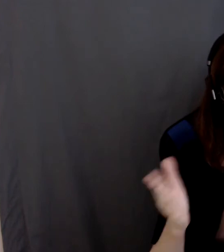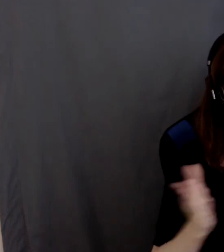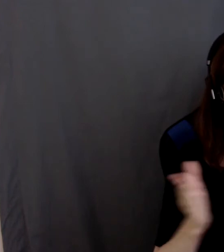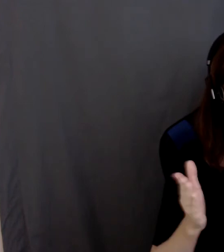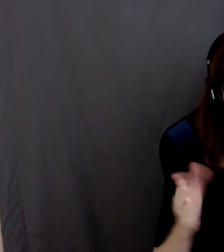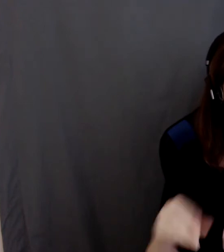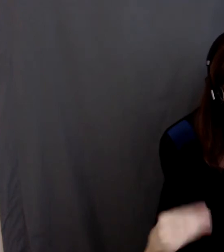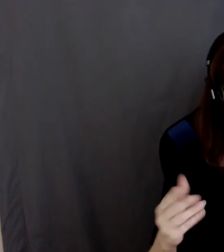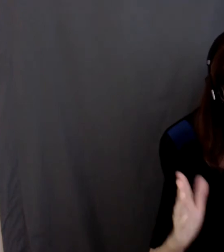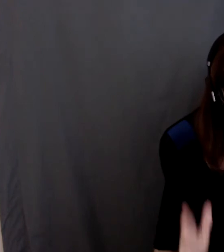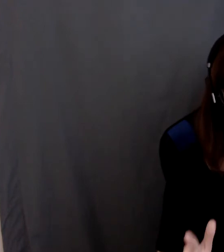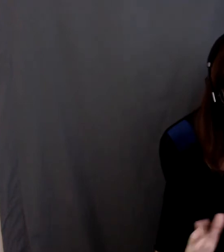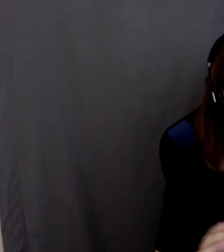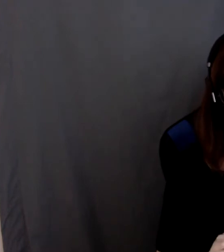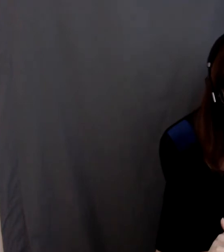providers.